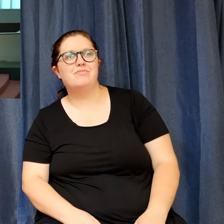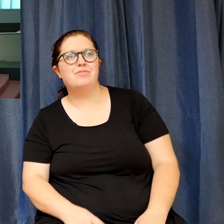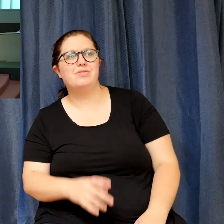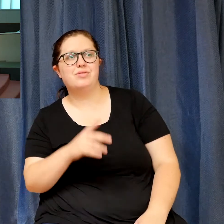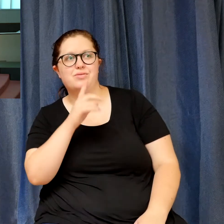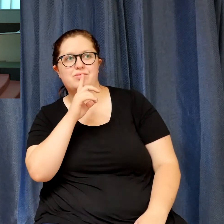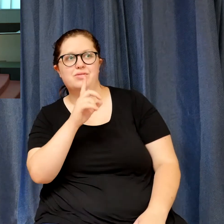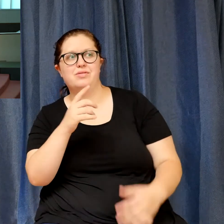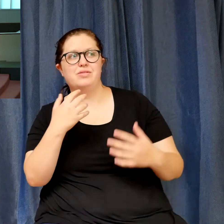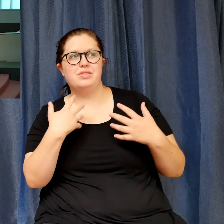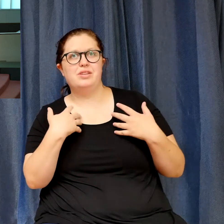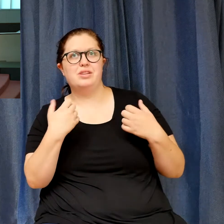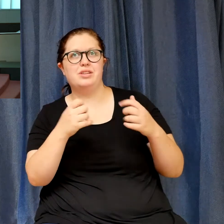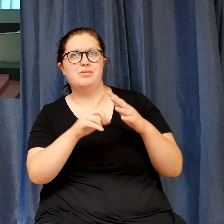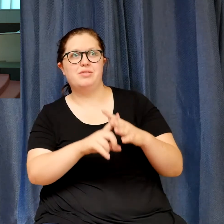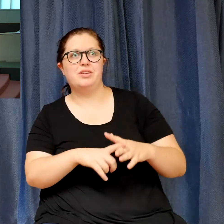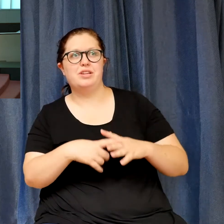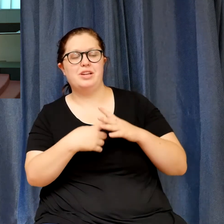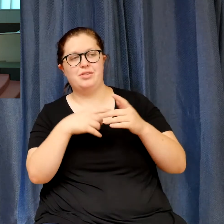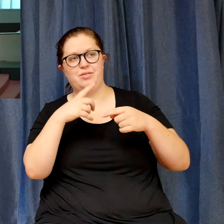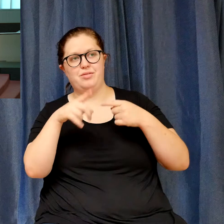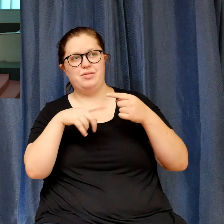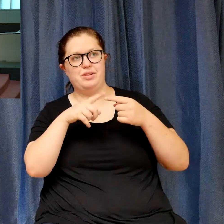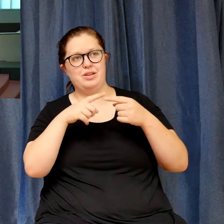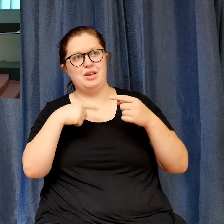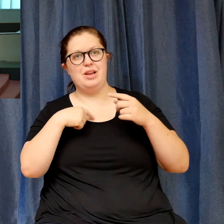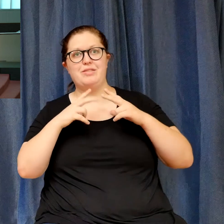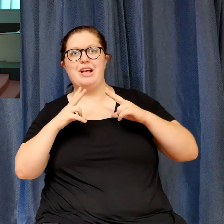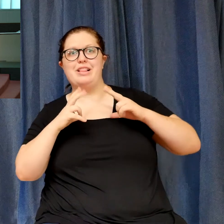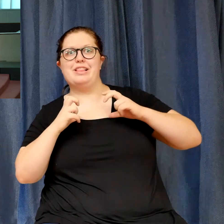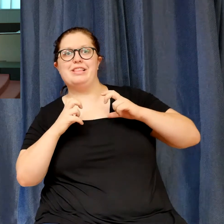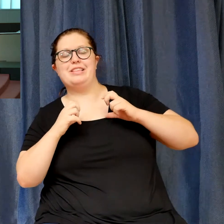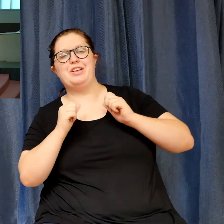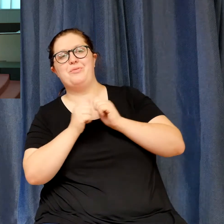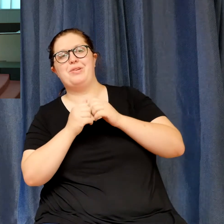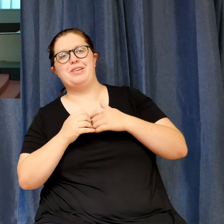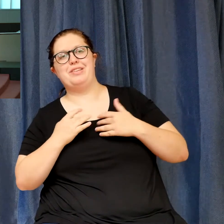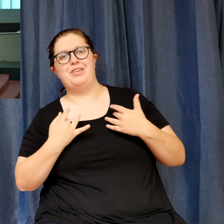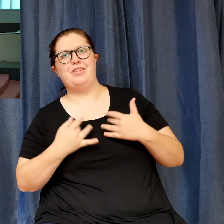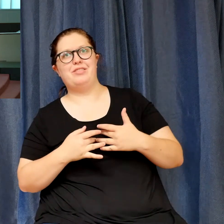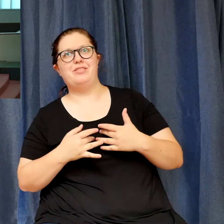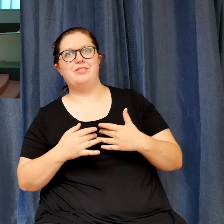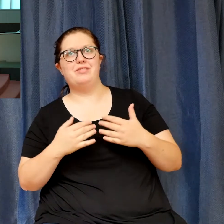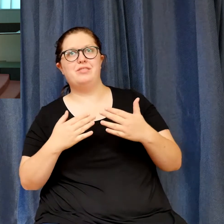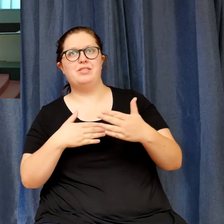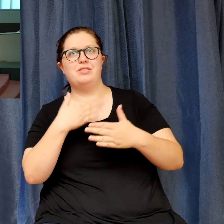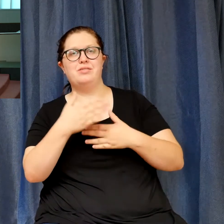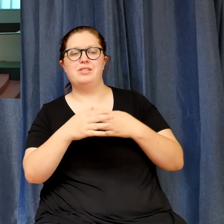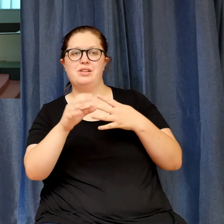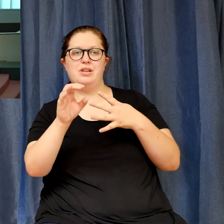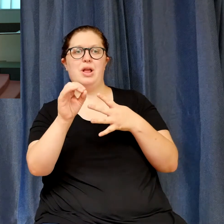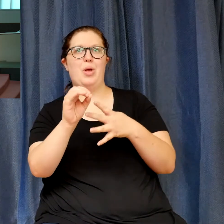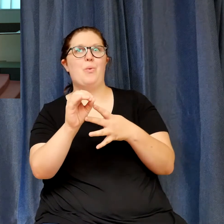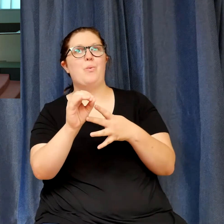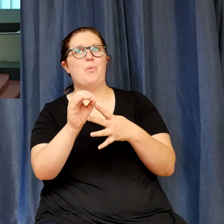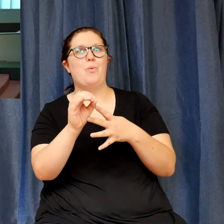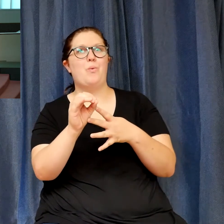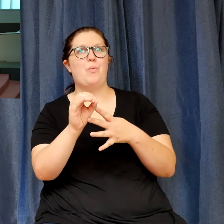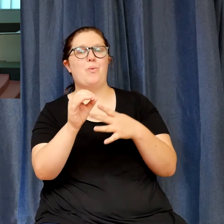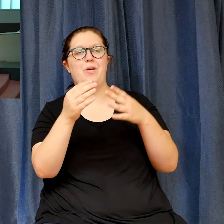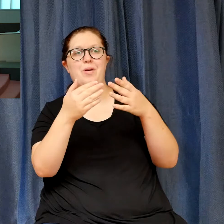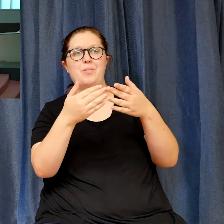I think the healing began, is that kind of listening. The next one is the